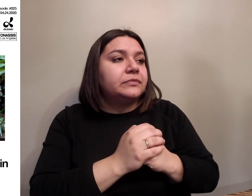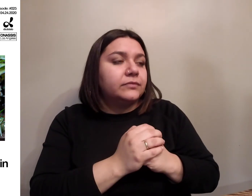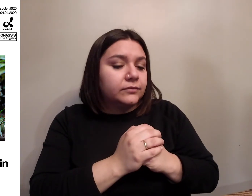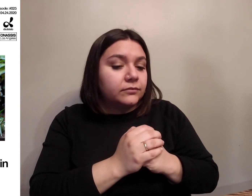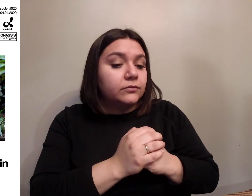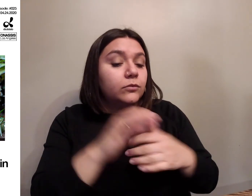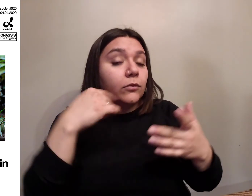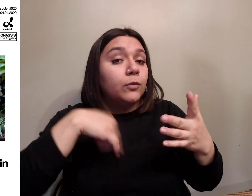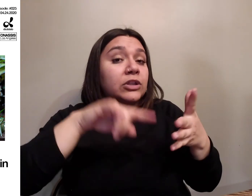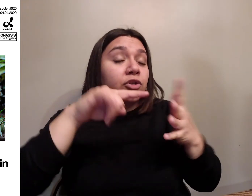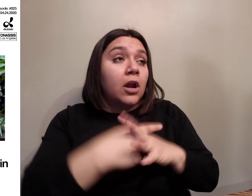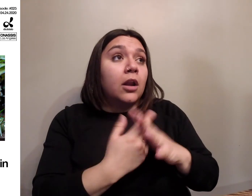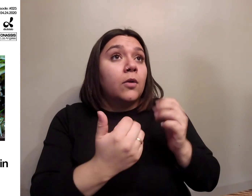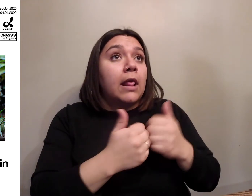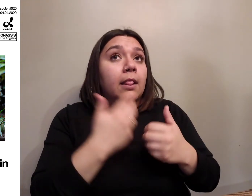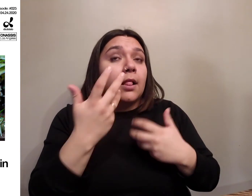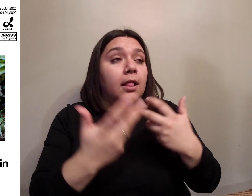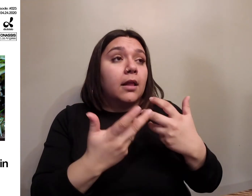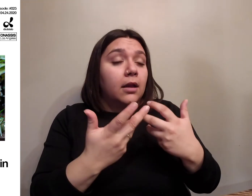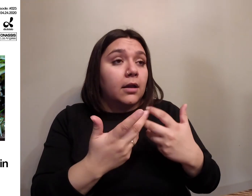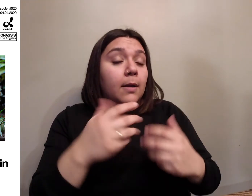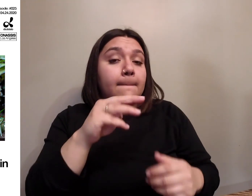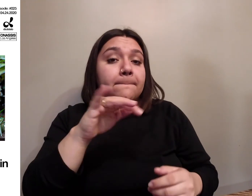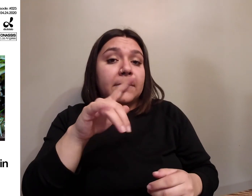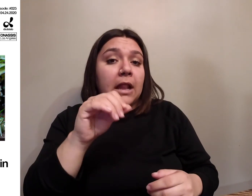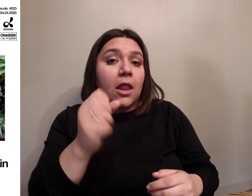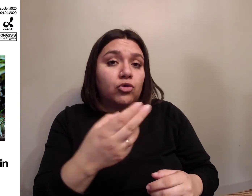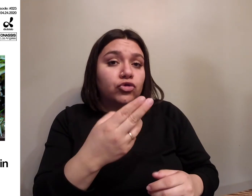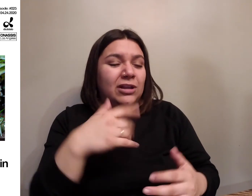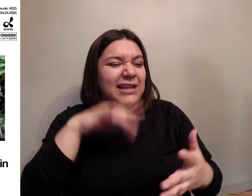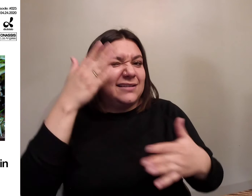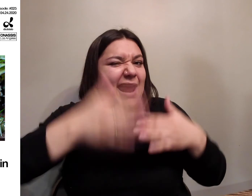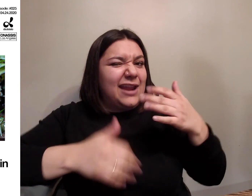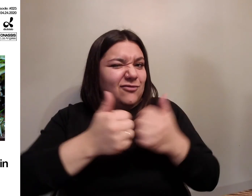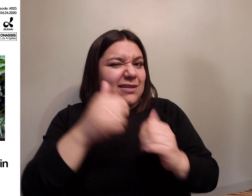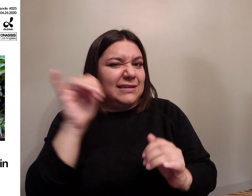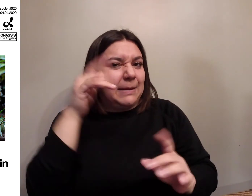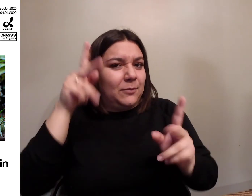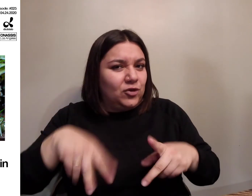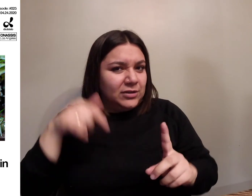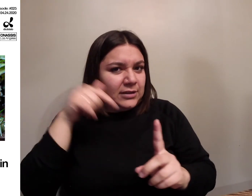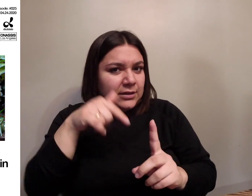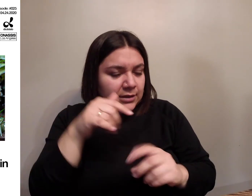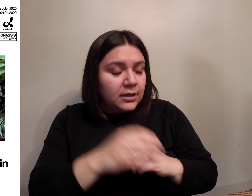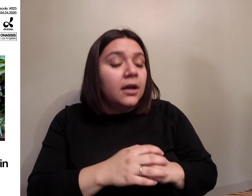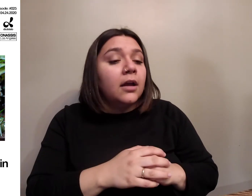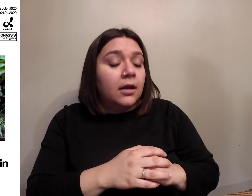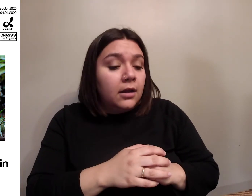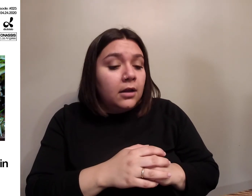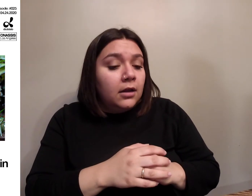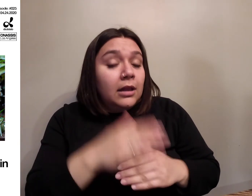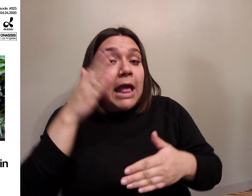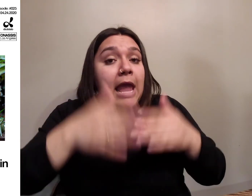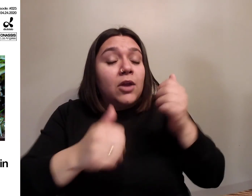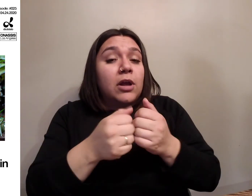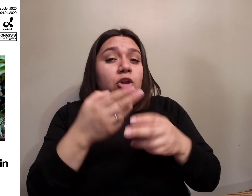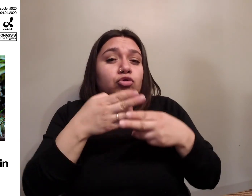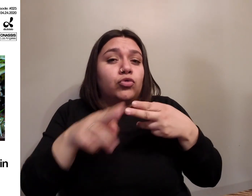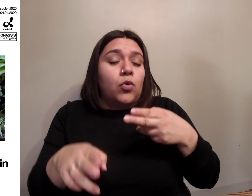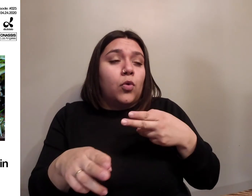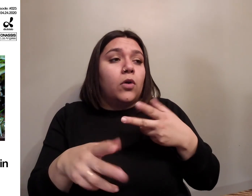So in a way, even as our minds remain a bit more of a pessimist, our heart, our